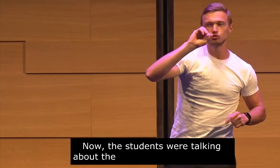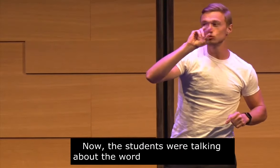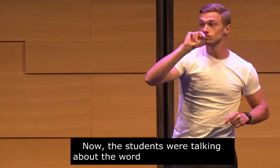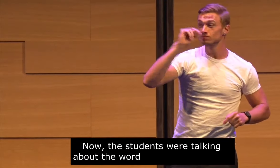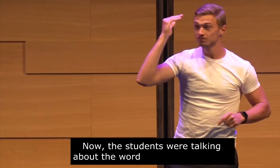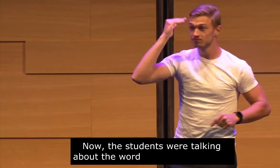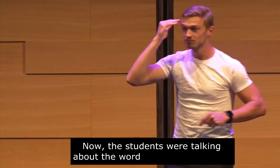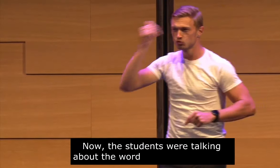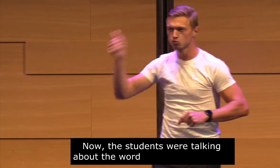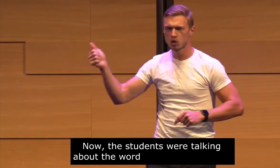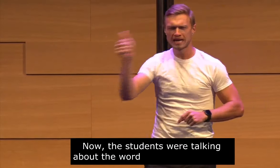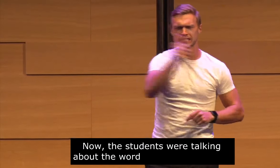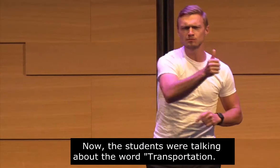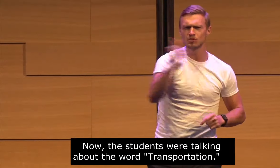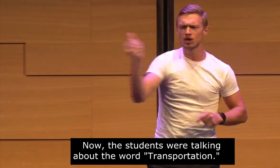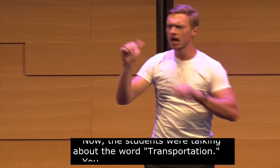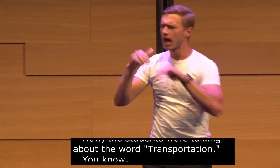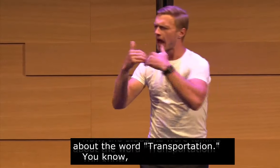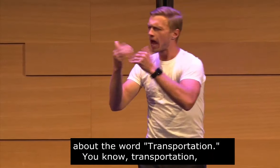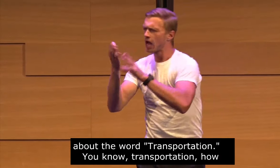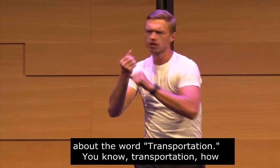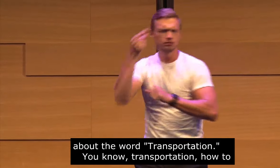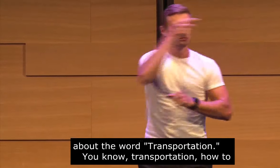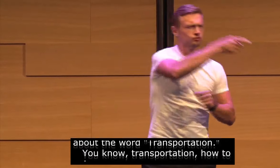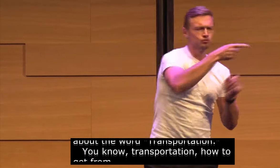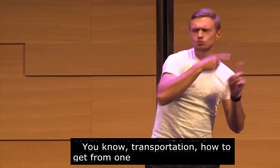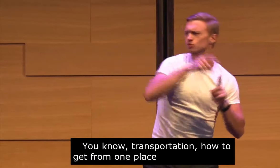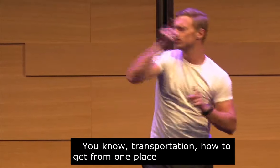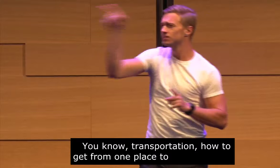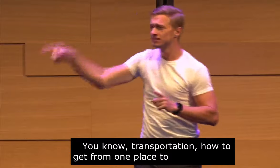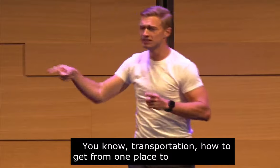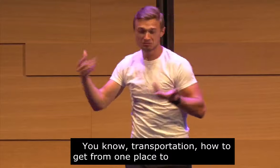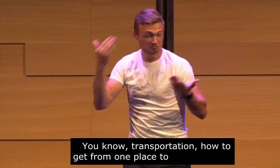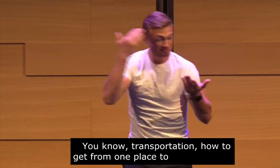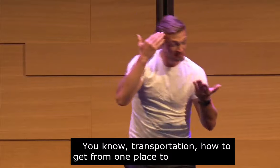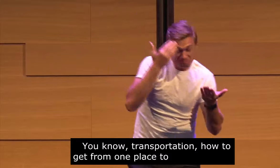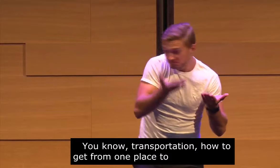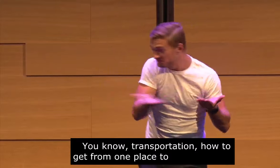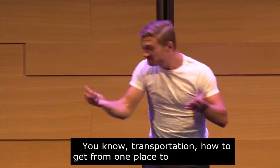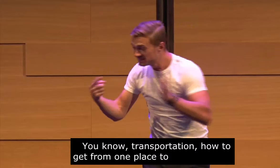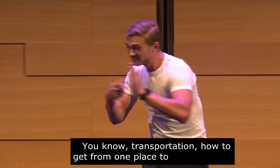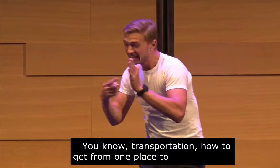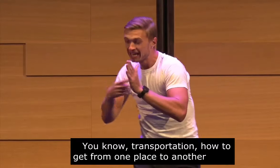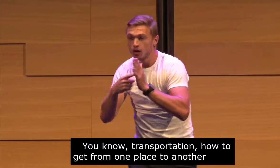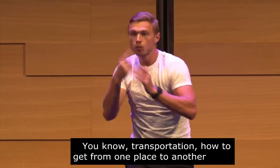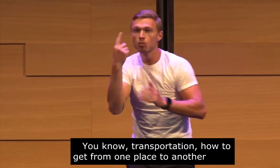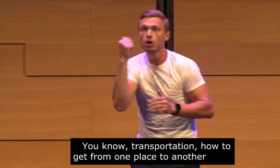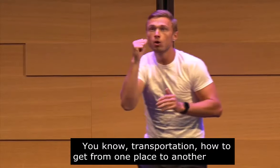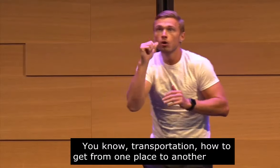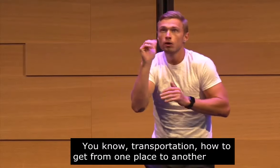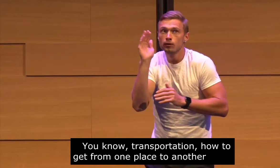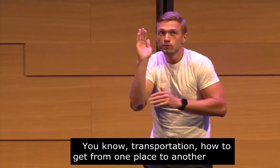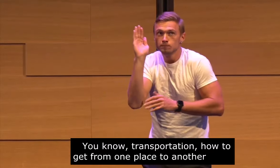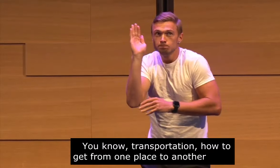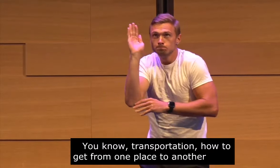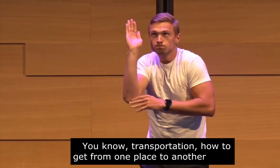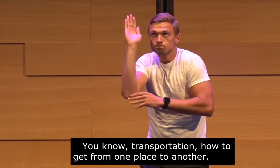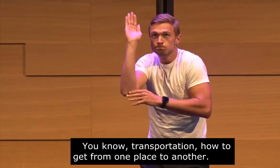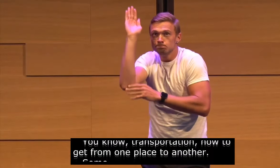transportation. You know, transportation, how to get from one place to another. Some of the examples that they